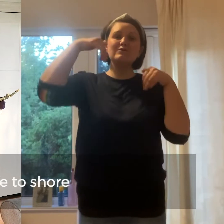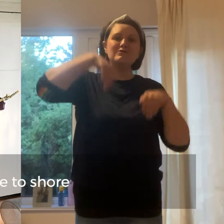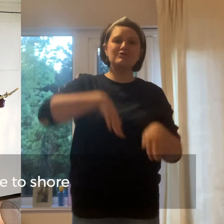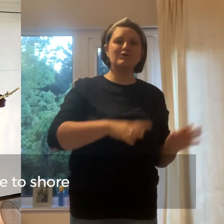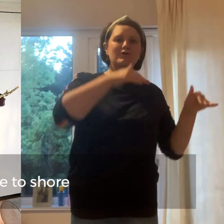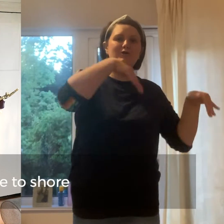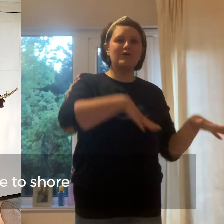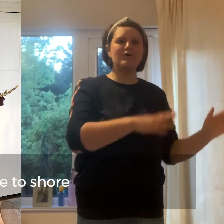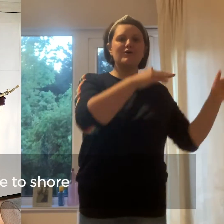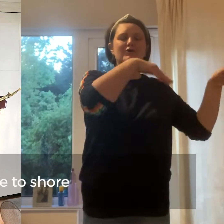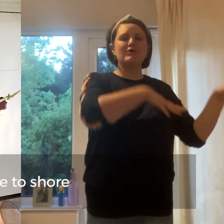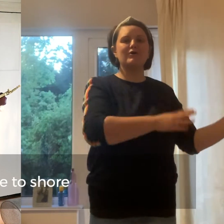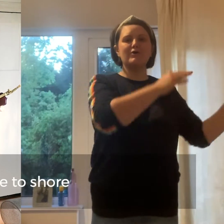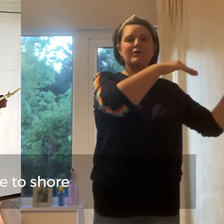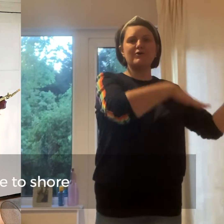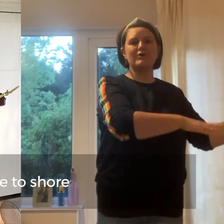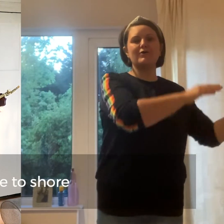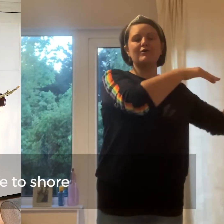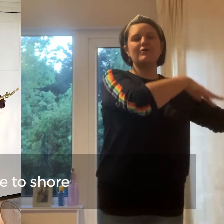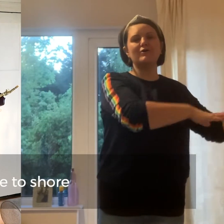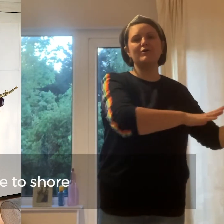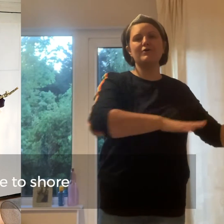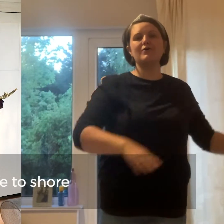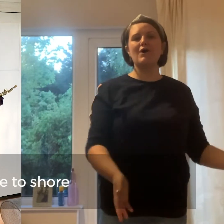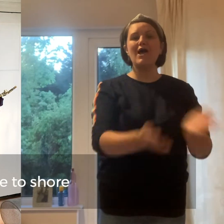safe to shore,